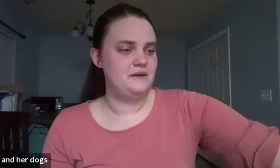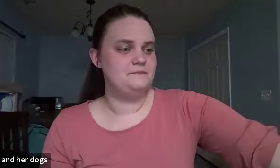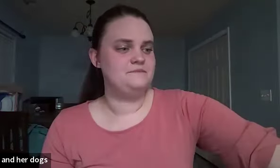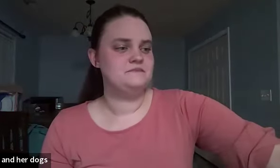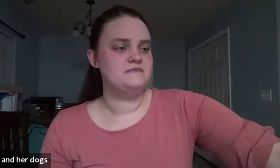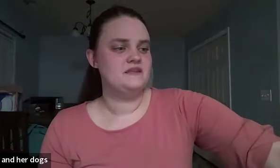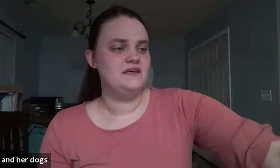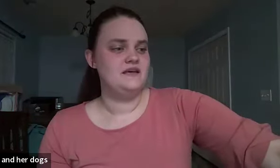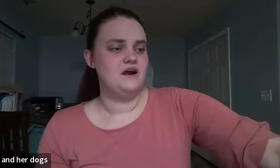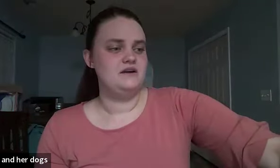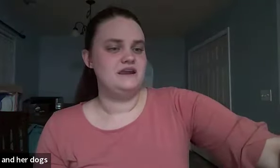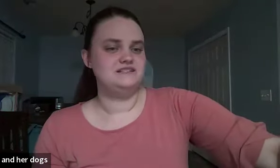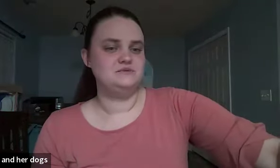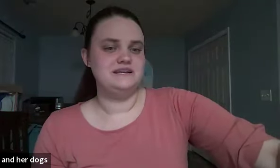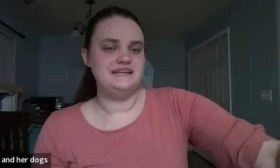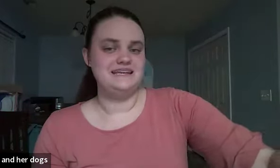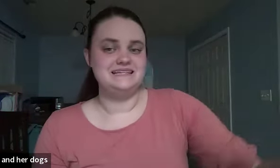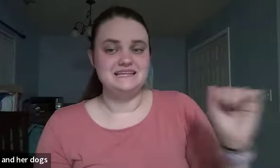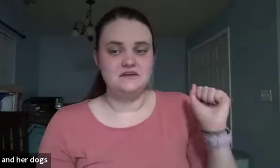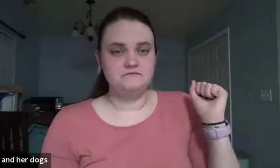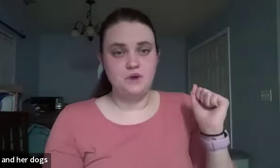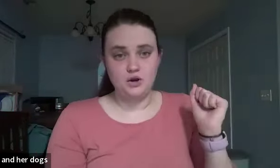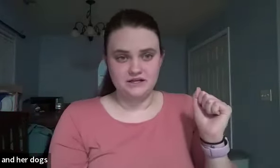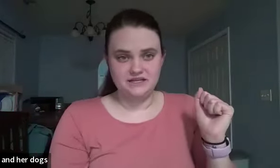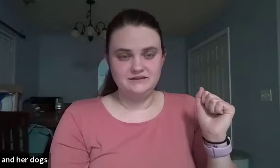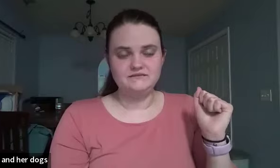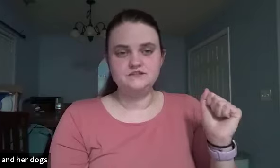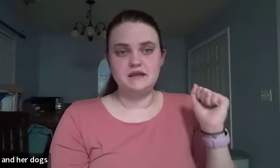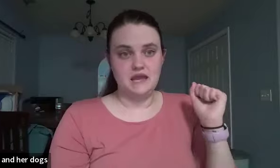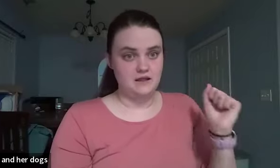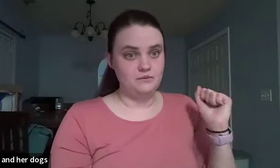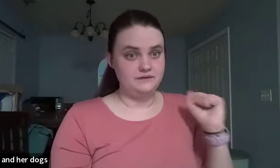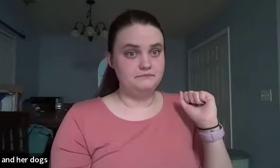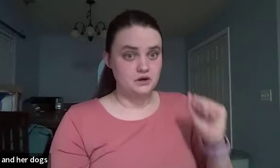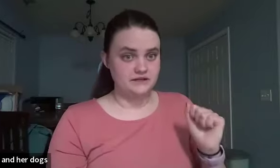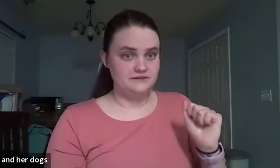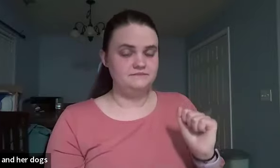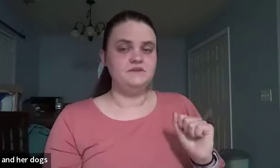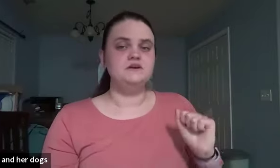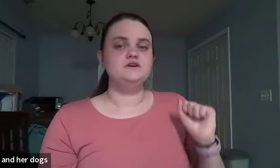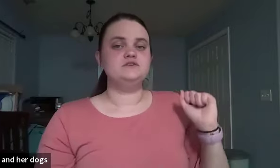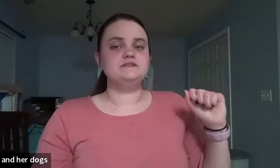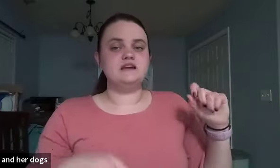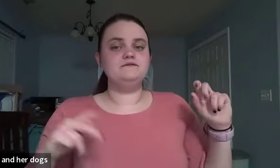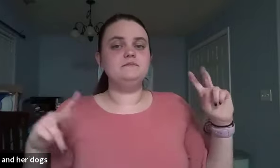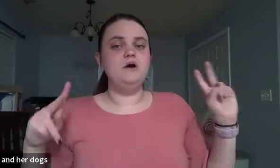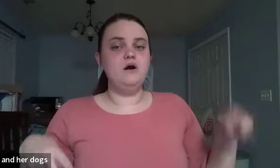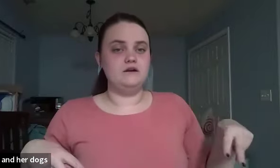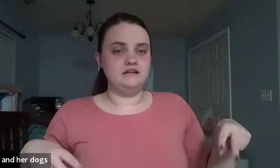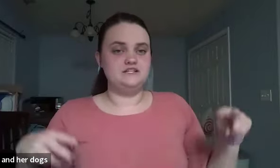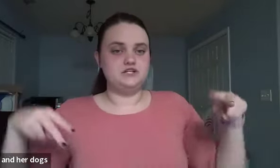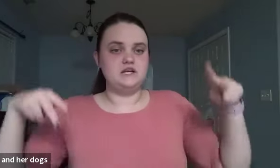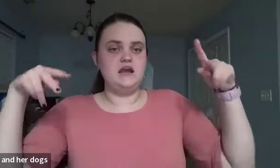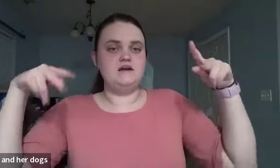Okay. Our next one is party. So like a Halloween party. So the sign for party is you're going to